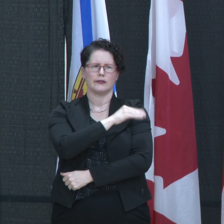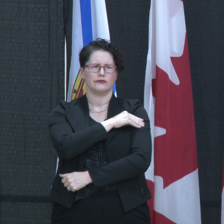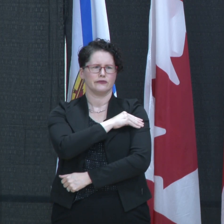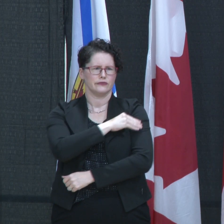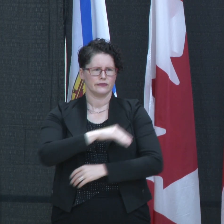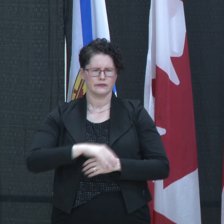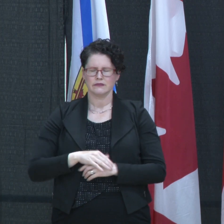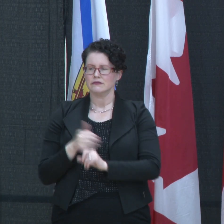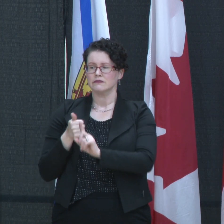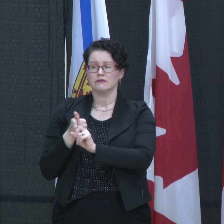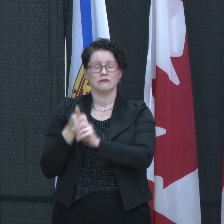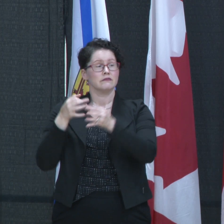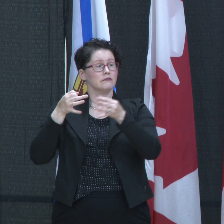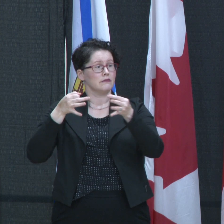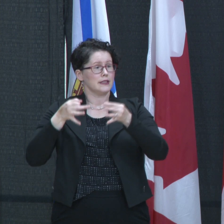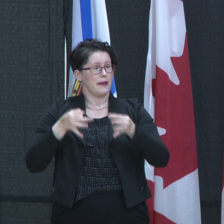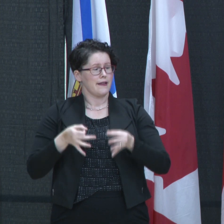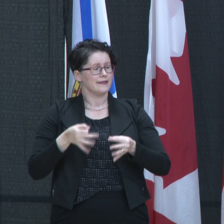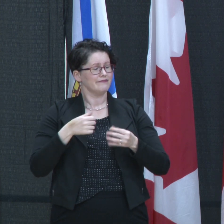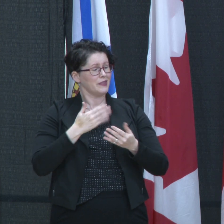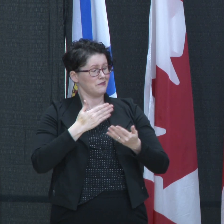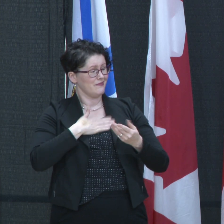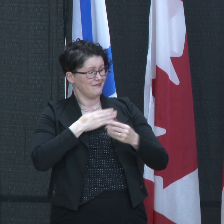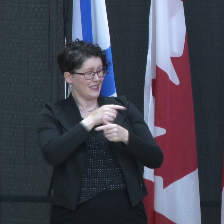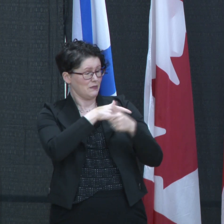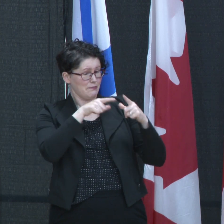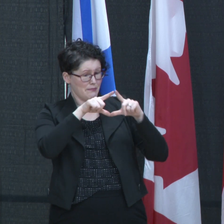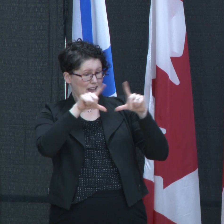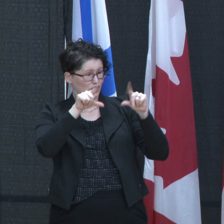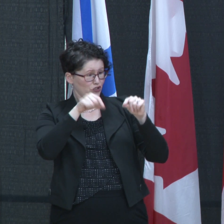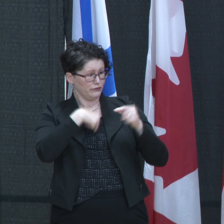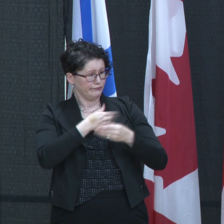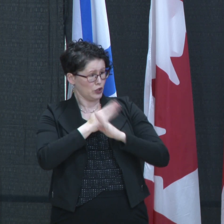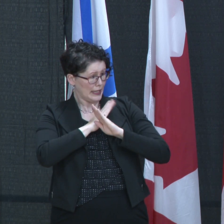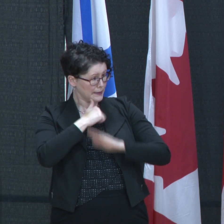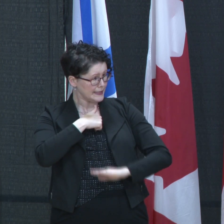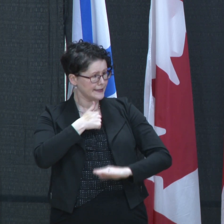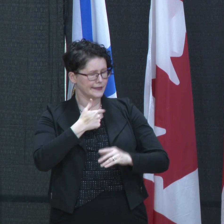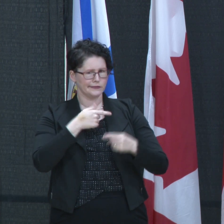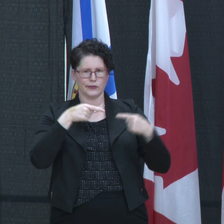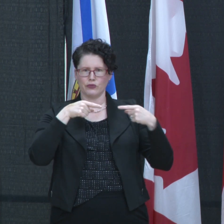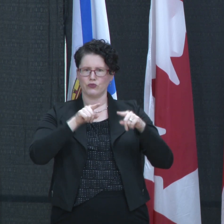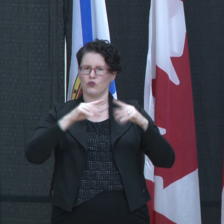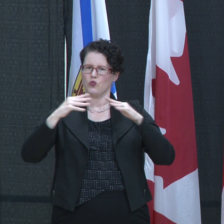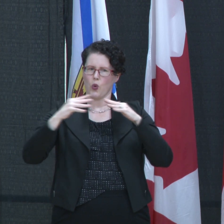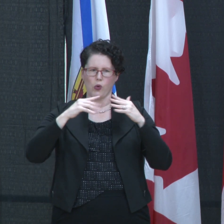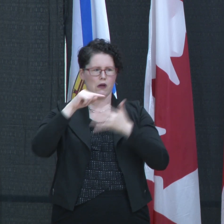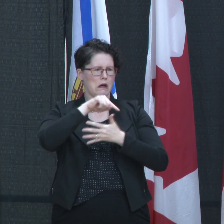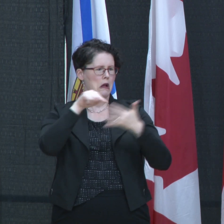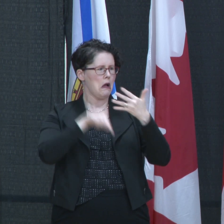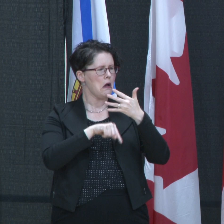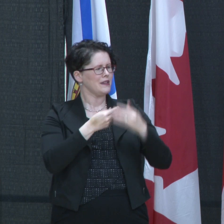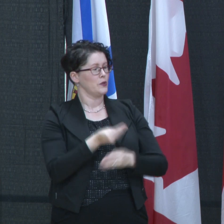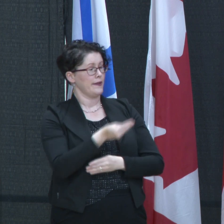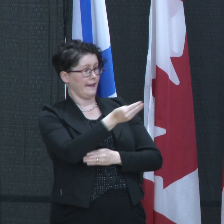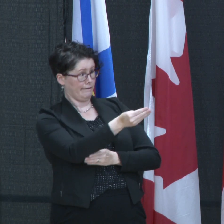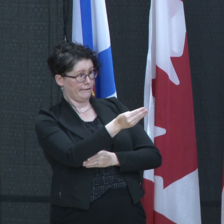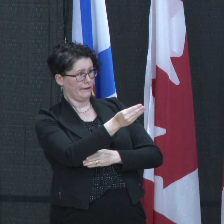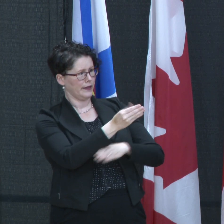the Vietnam War. It kept him safe ever since, and he wanted the candidate to have it to keep him